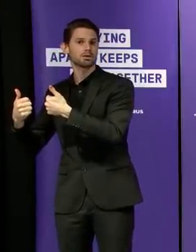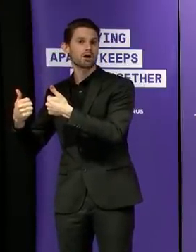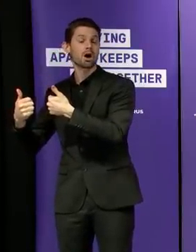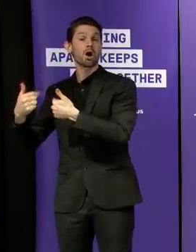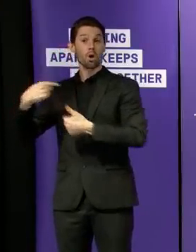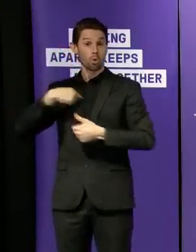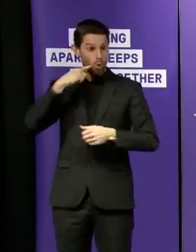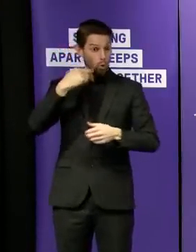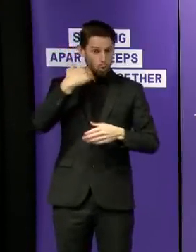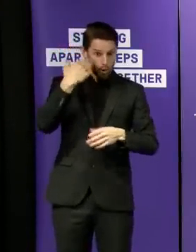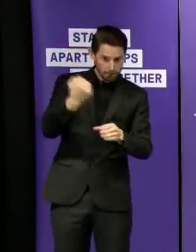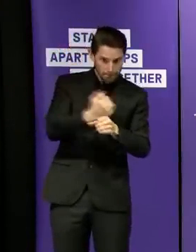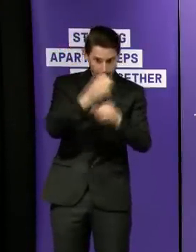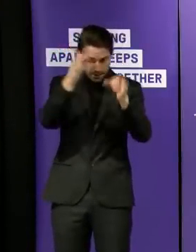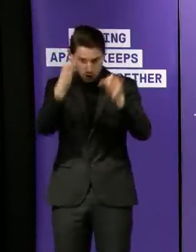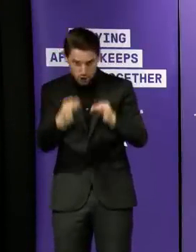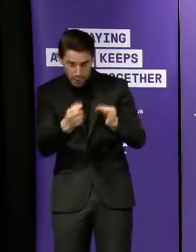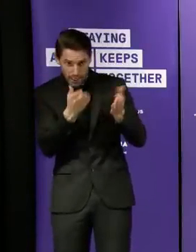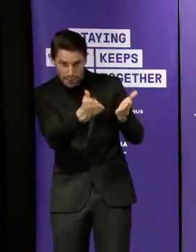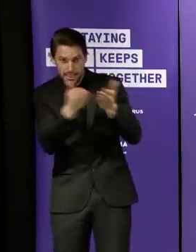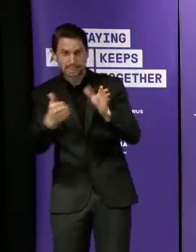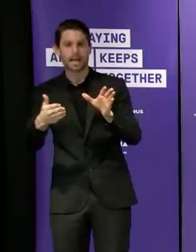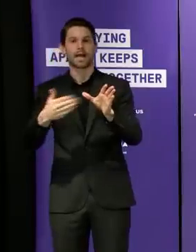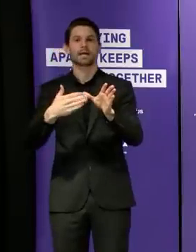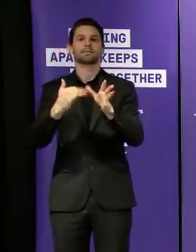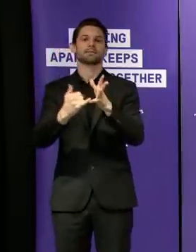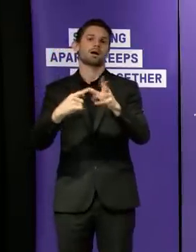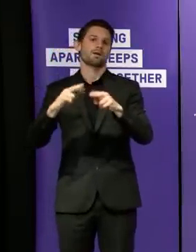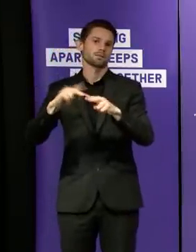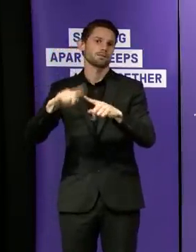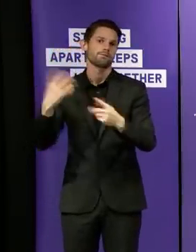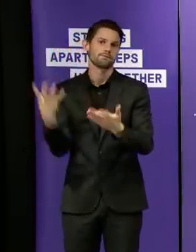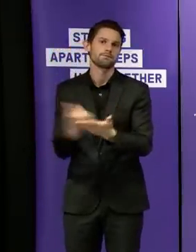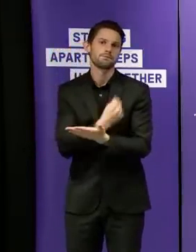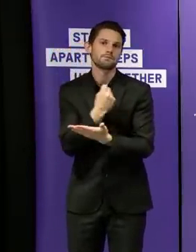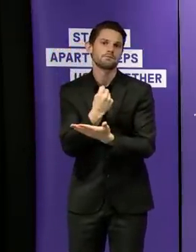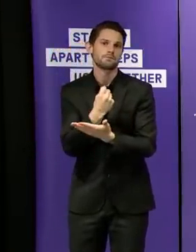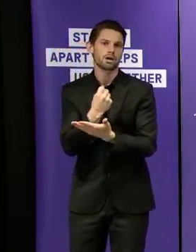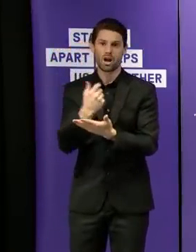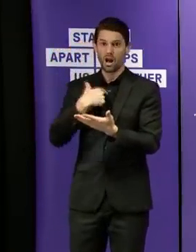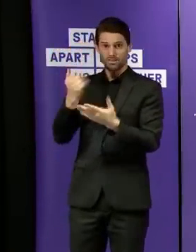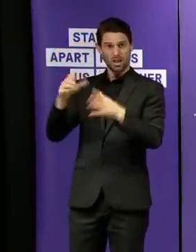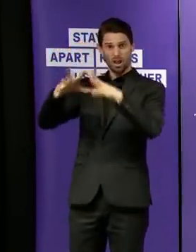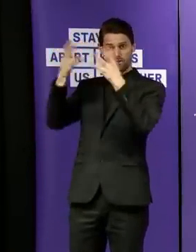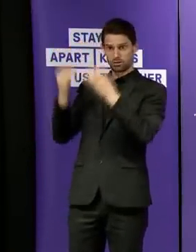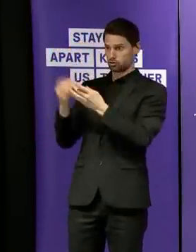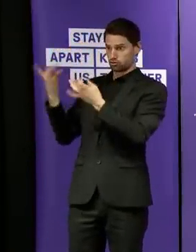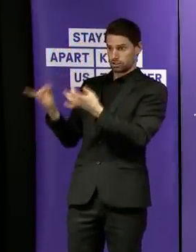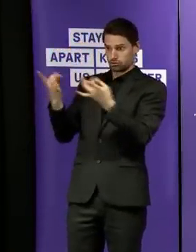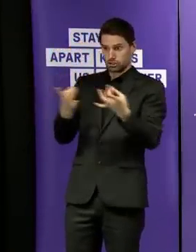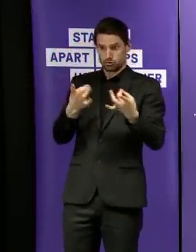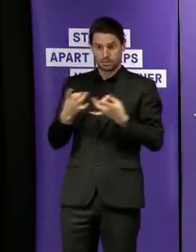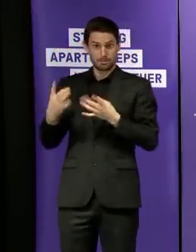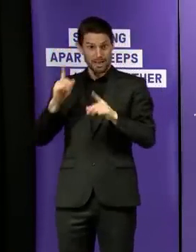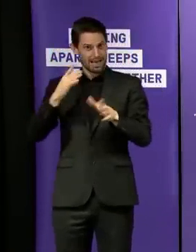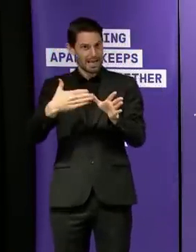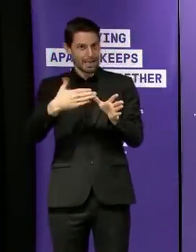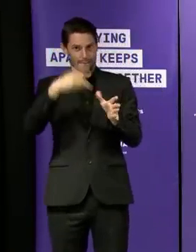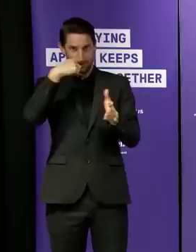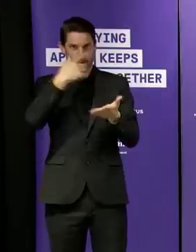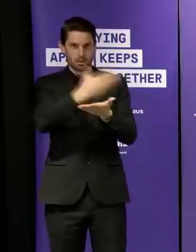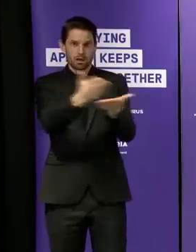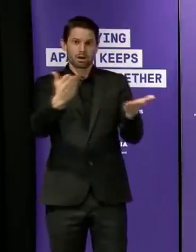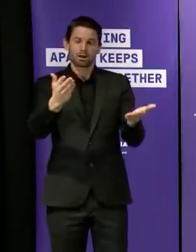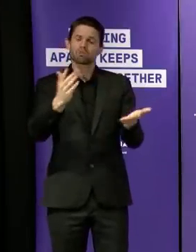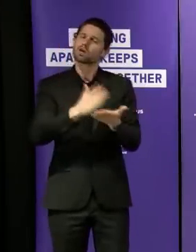not safe to do that, and if there wasn't an appropriate public health response. The point I'm making is that whether you're the person who's, you